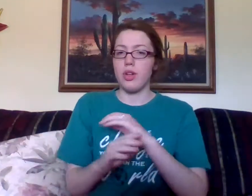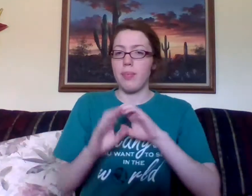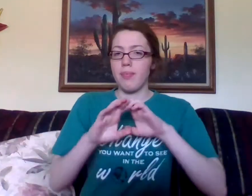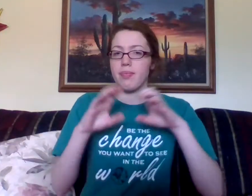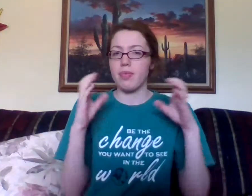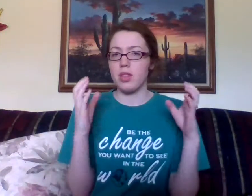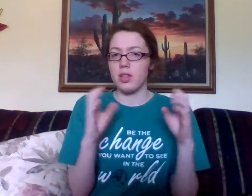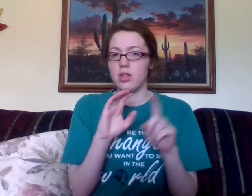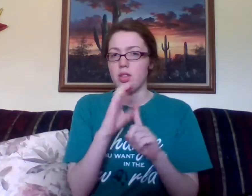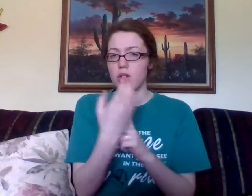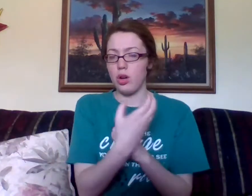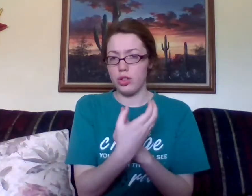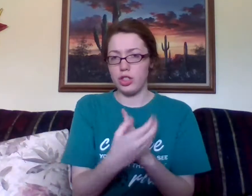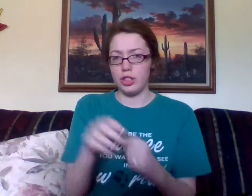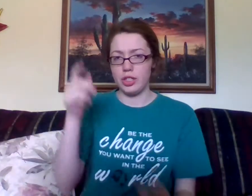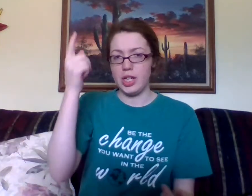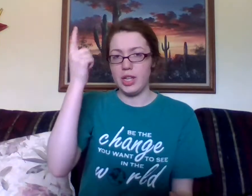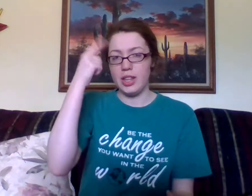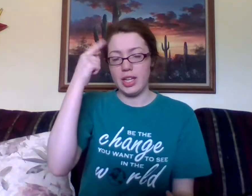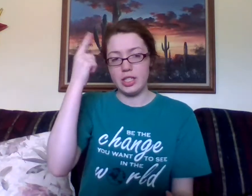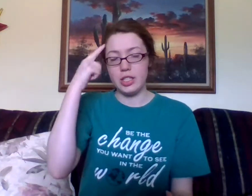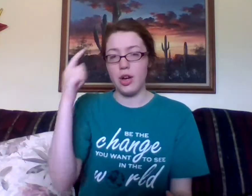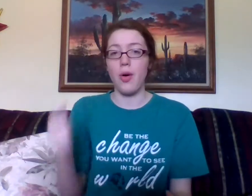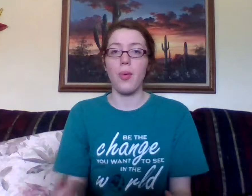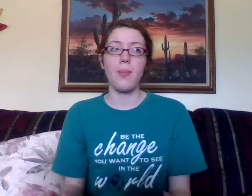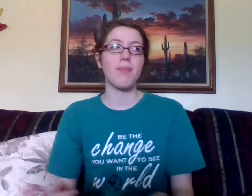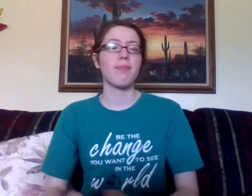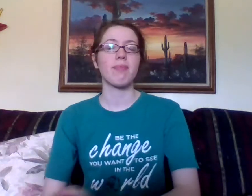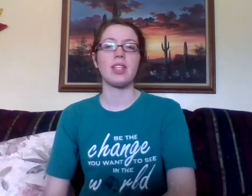certain cultures think so.